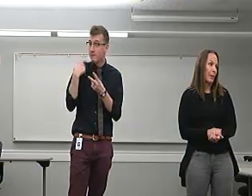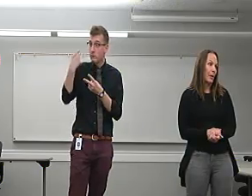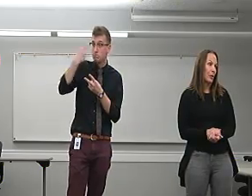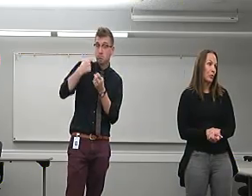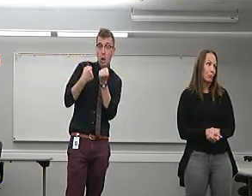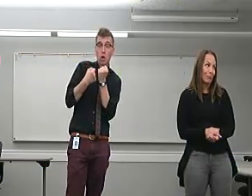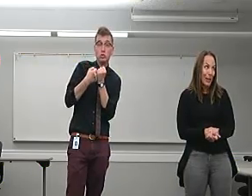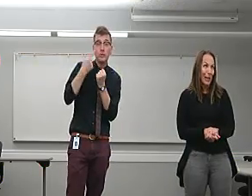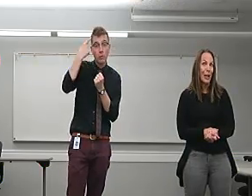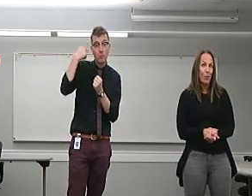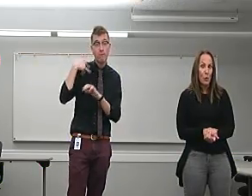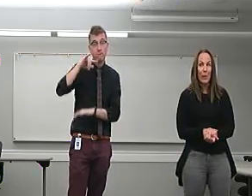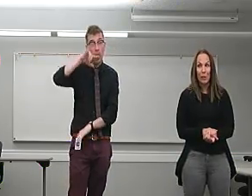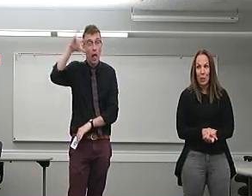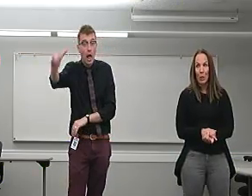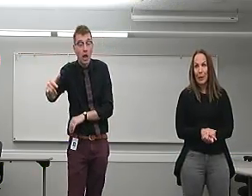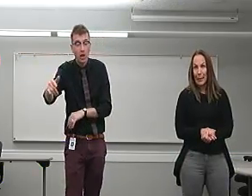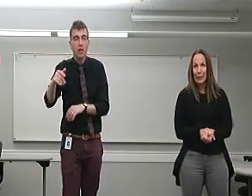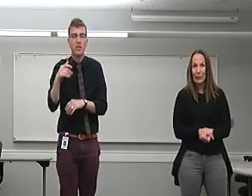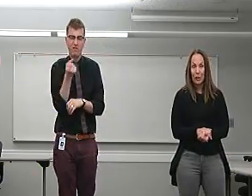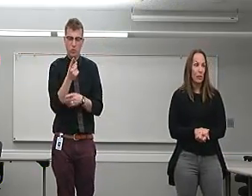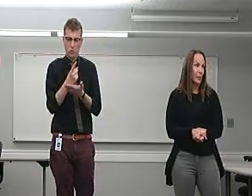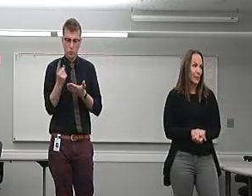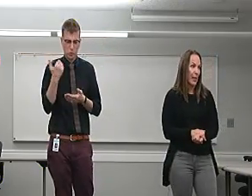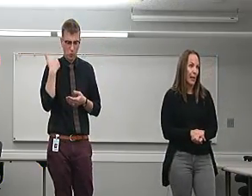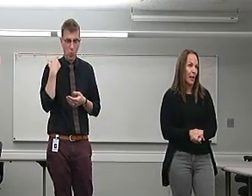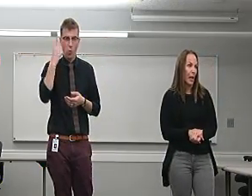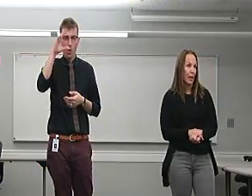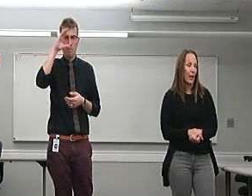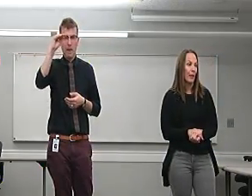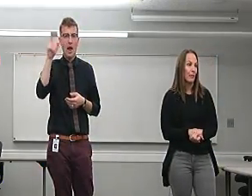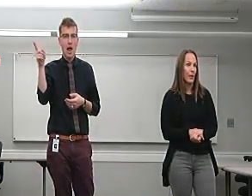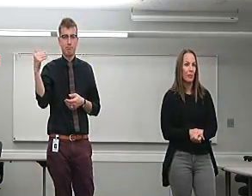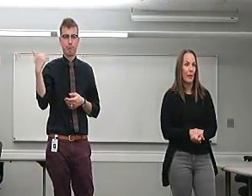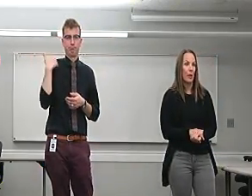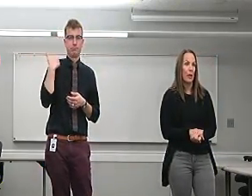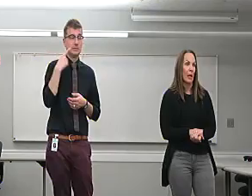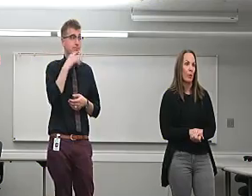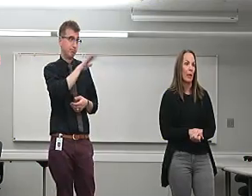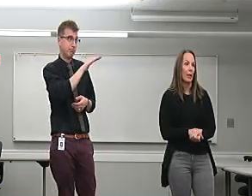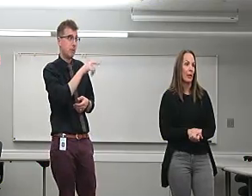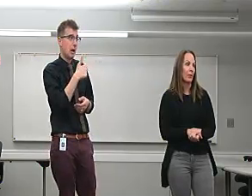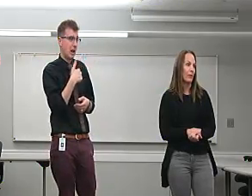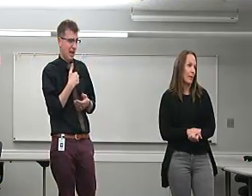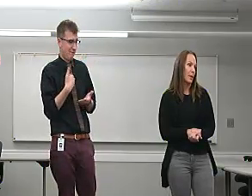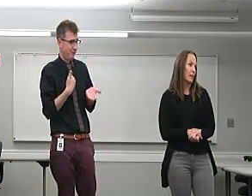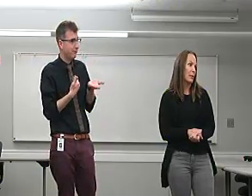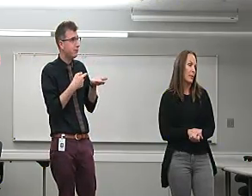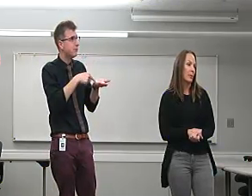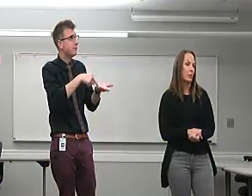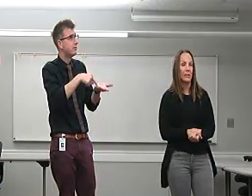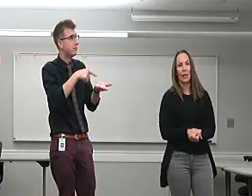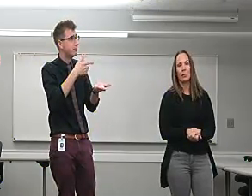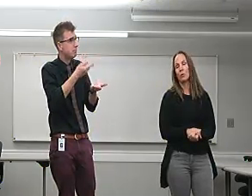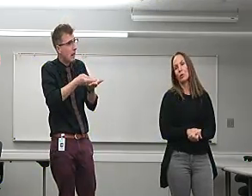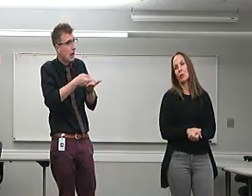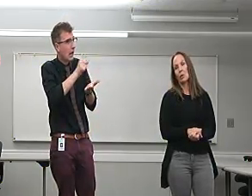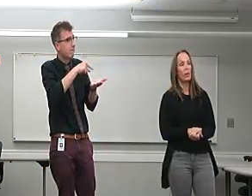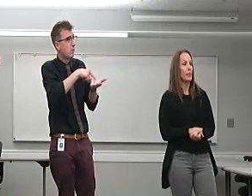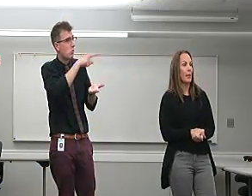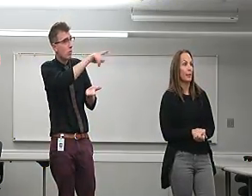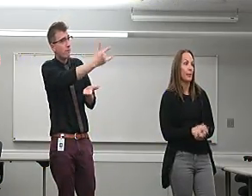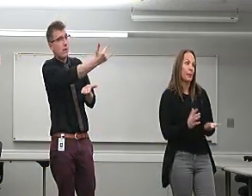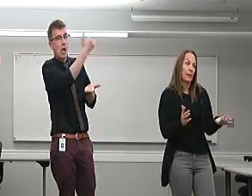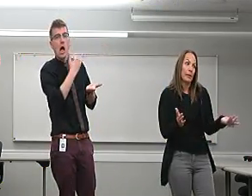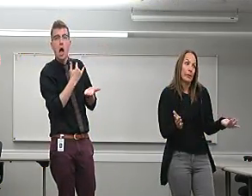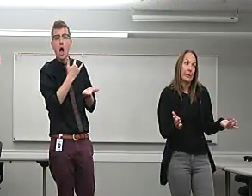A couple weeks ago, I had a gentleman say, I have airfare and I would like a family to be able to attend who couldn't otherwise attend,